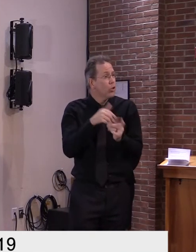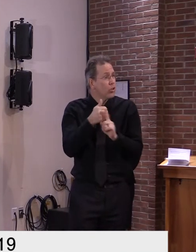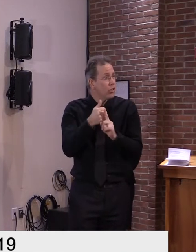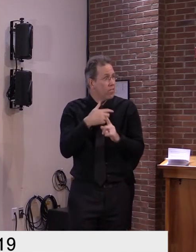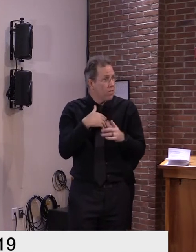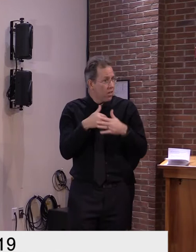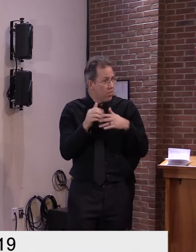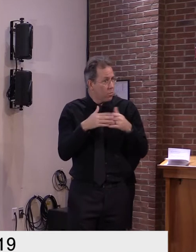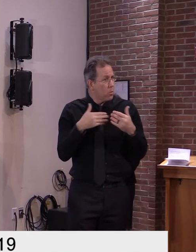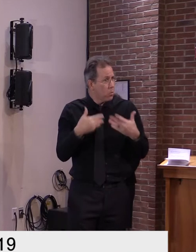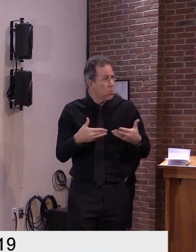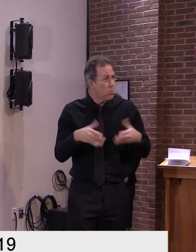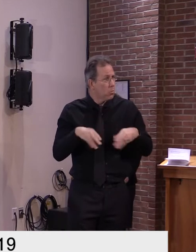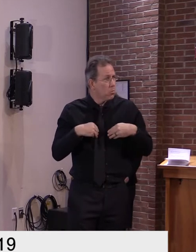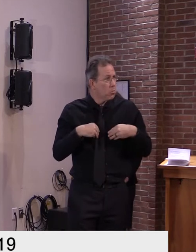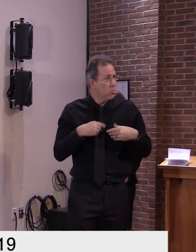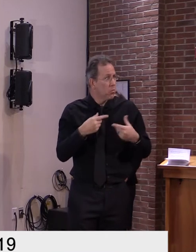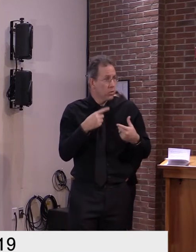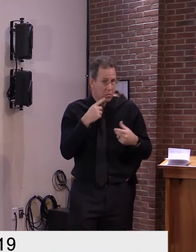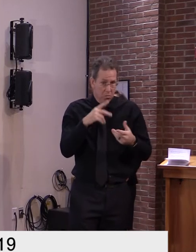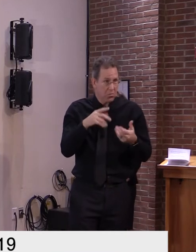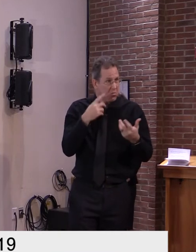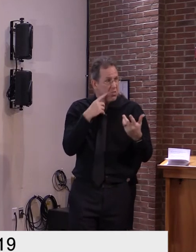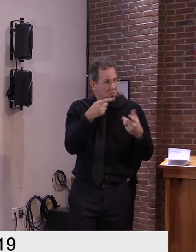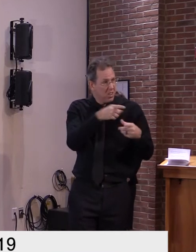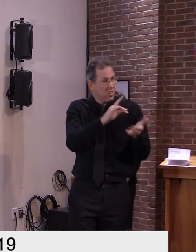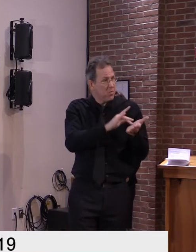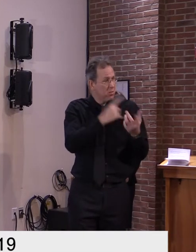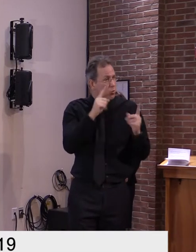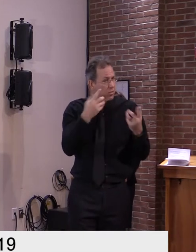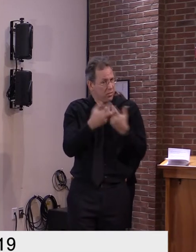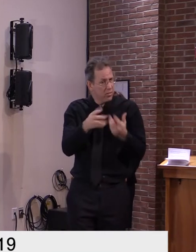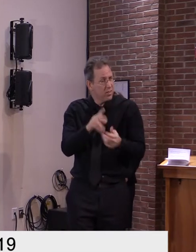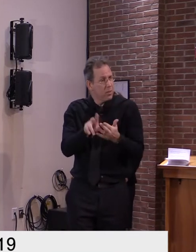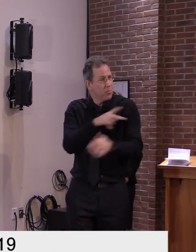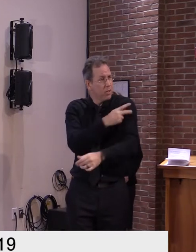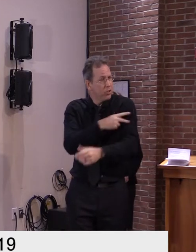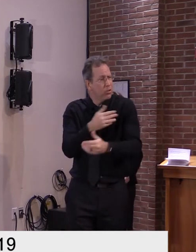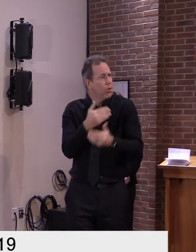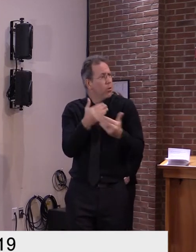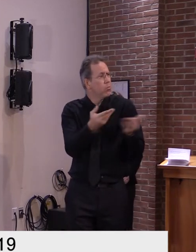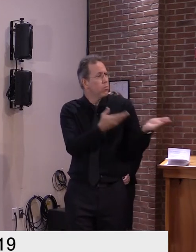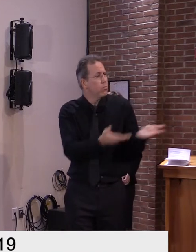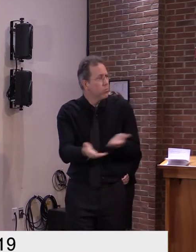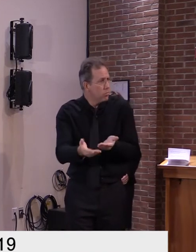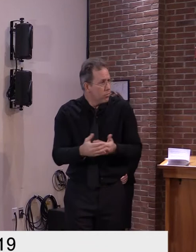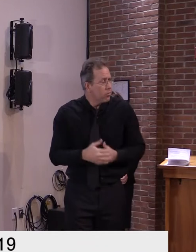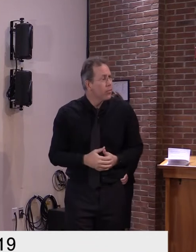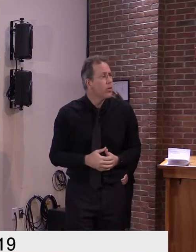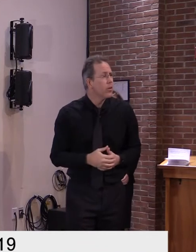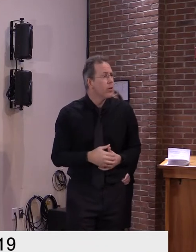is eligible, they can get that treatment at a variety of our hospitals around the state.